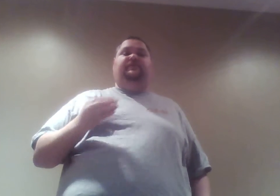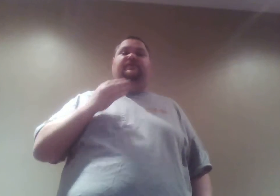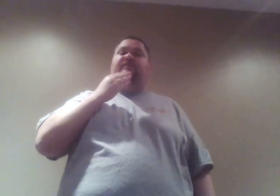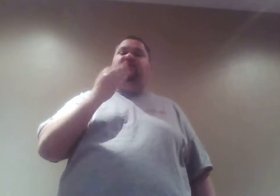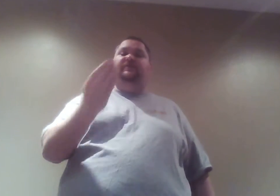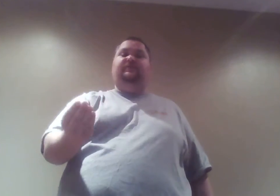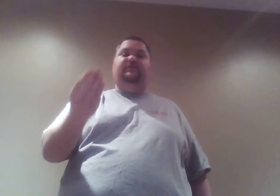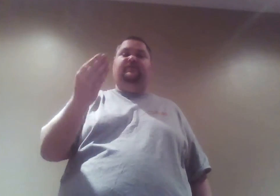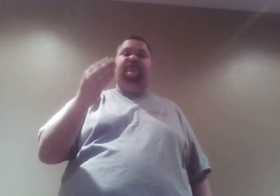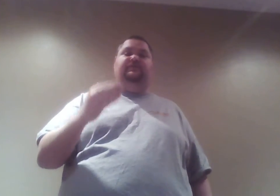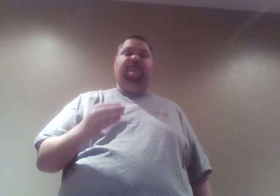thank you all